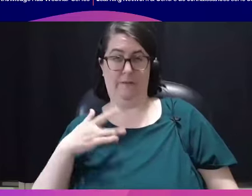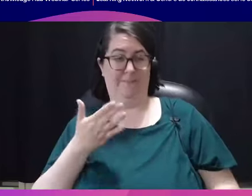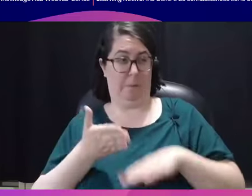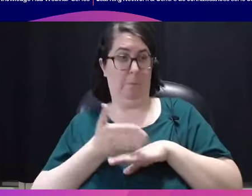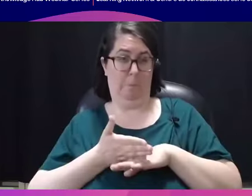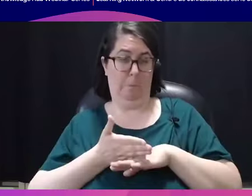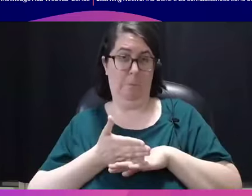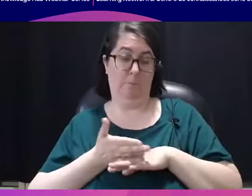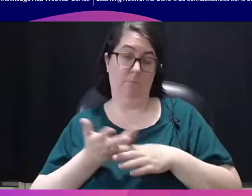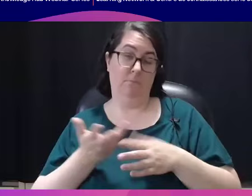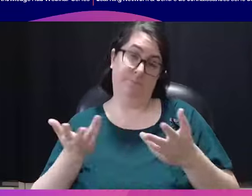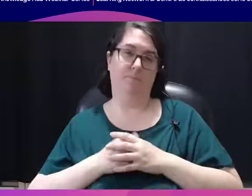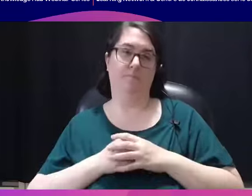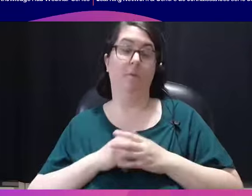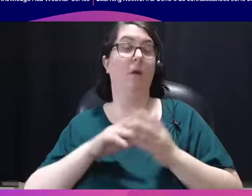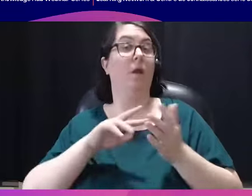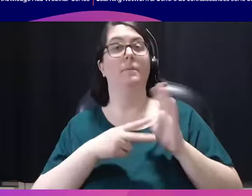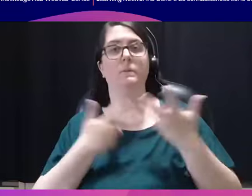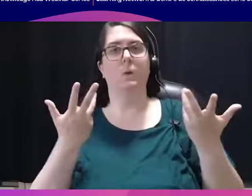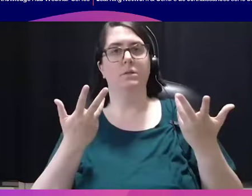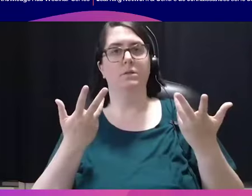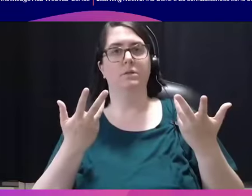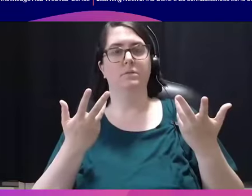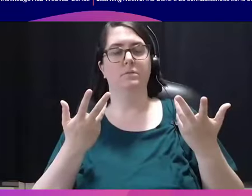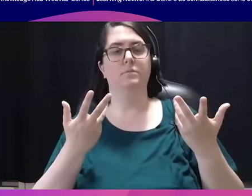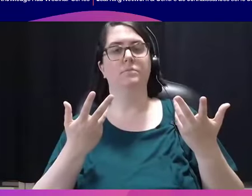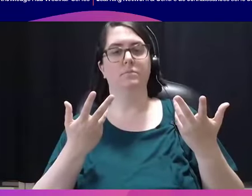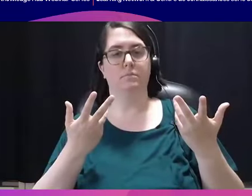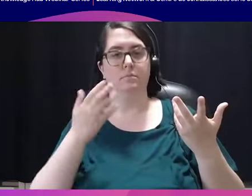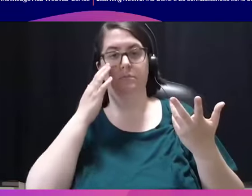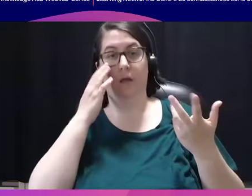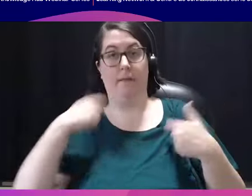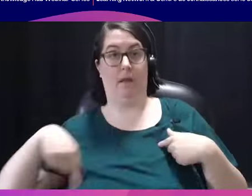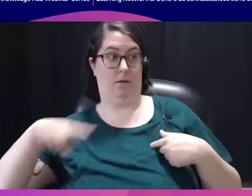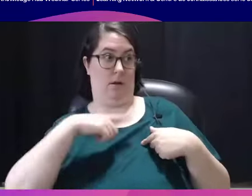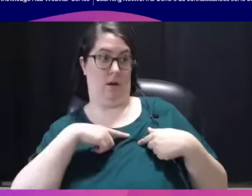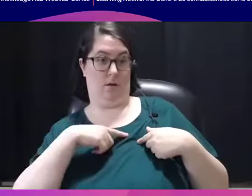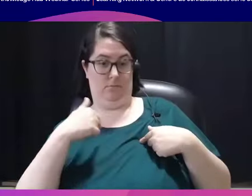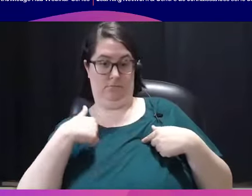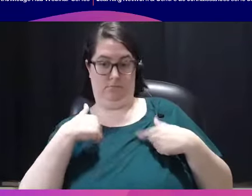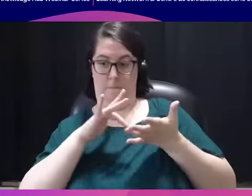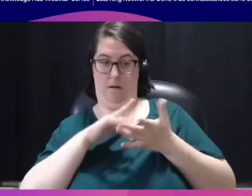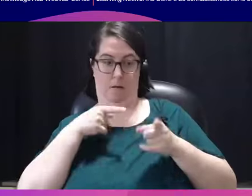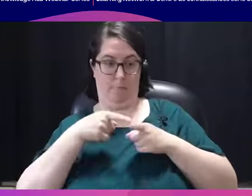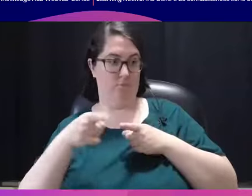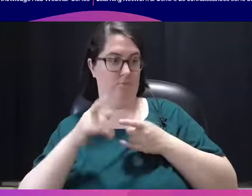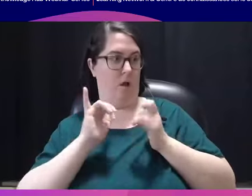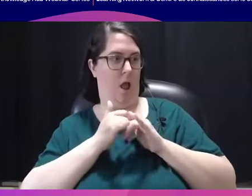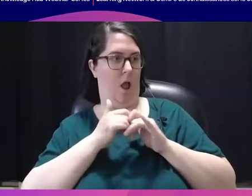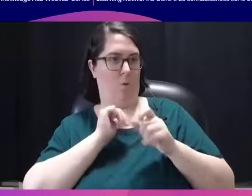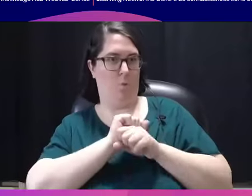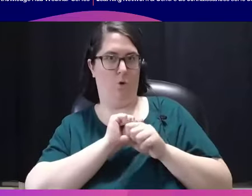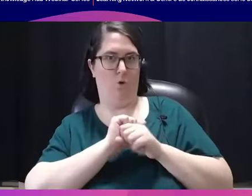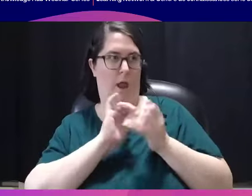better. So then what happens in this space? And what is our role as practitioners, as caseworkers,